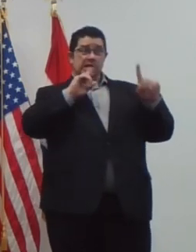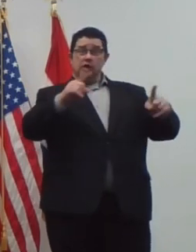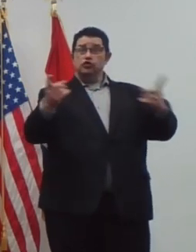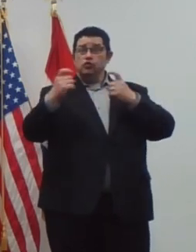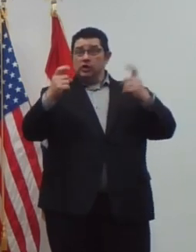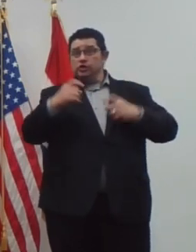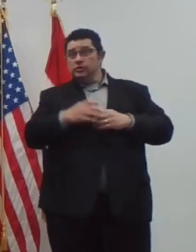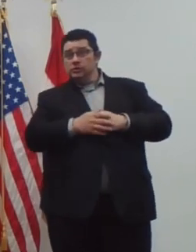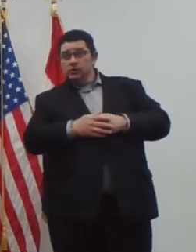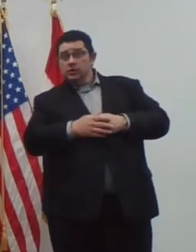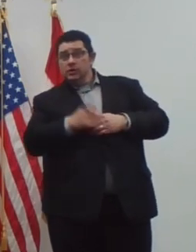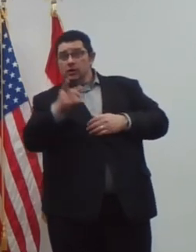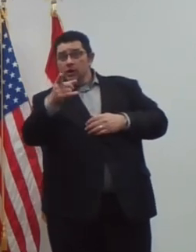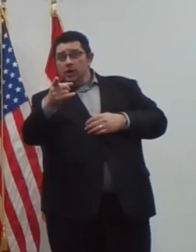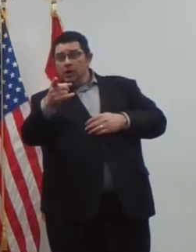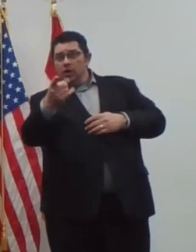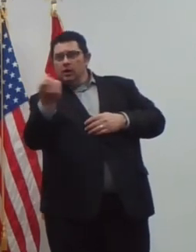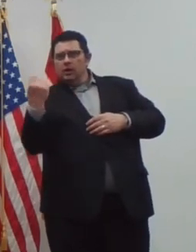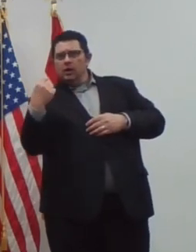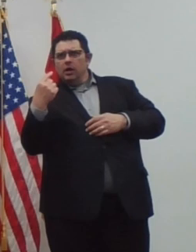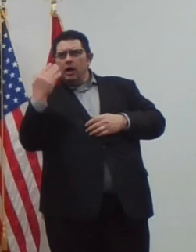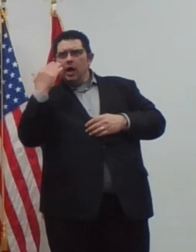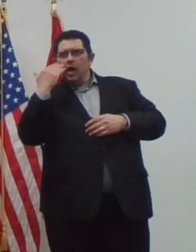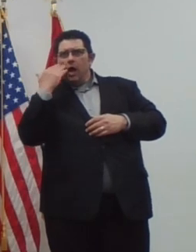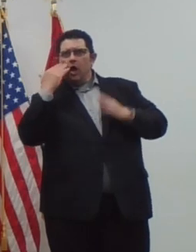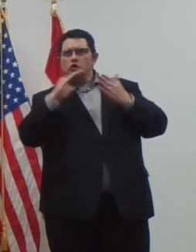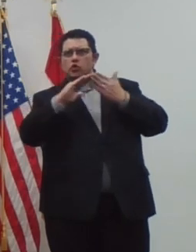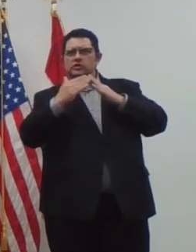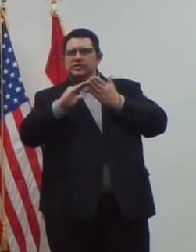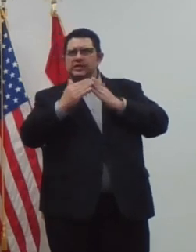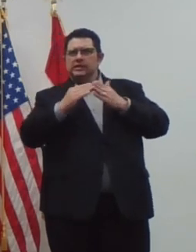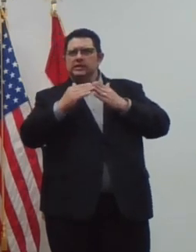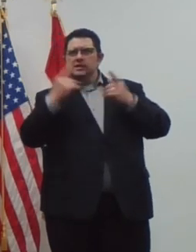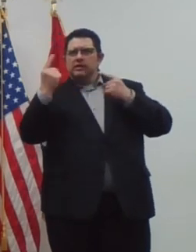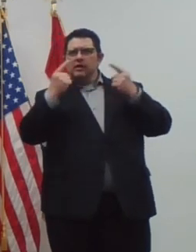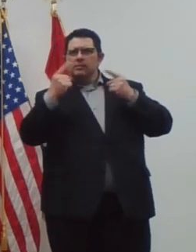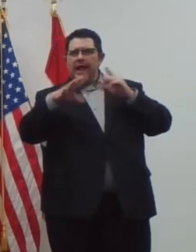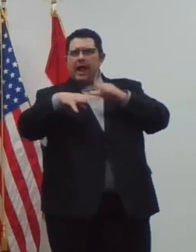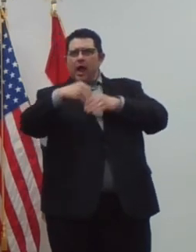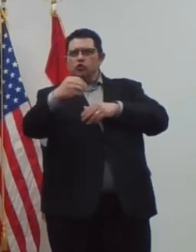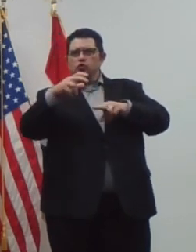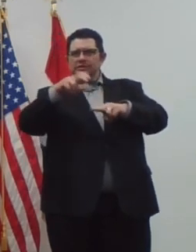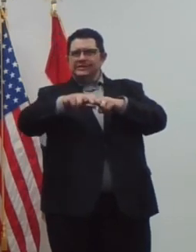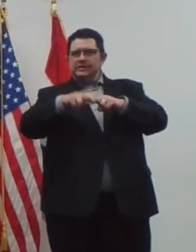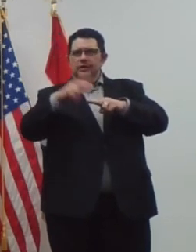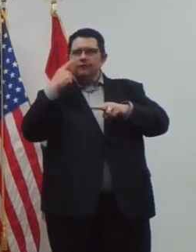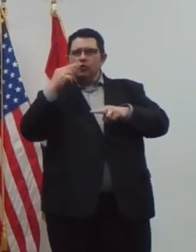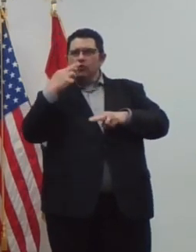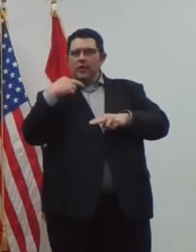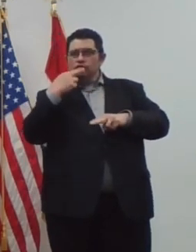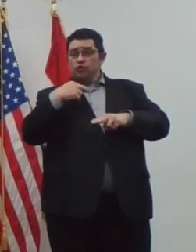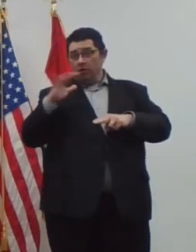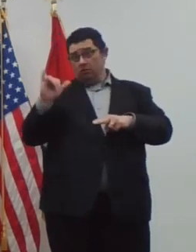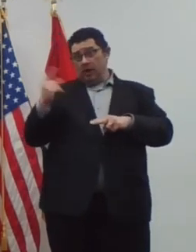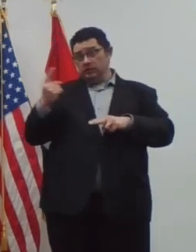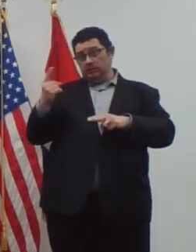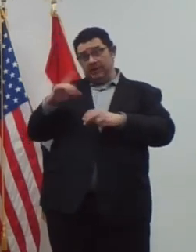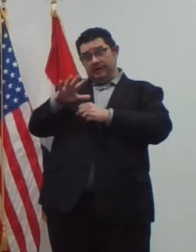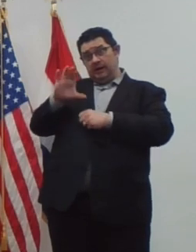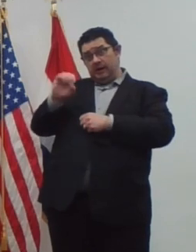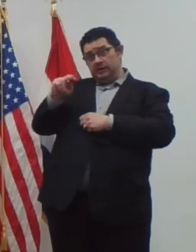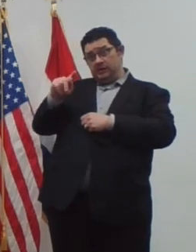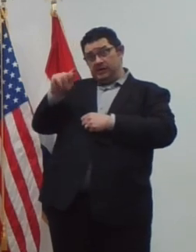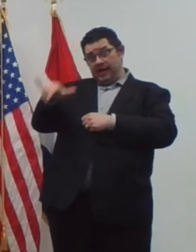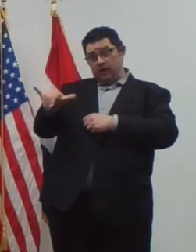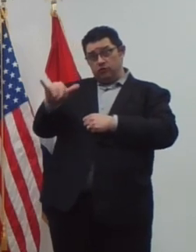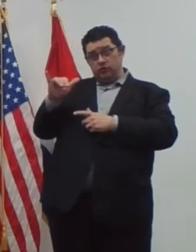I know the city's looking at possibly expanding outdoor seating for a lot of restaurants. Is that something that the county could be looking at? And what would that